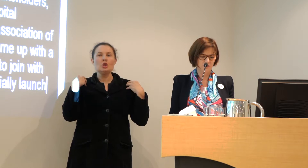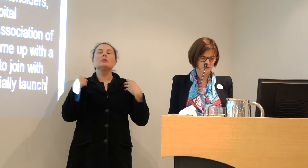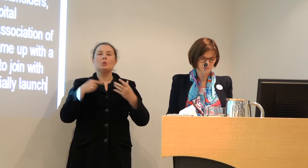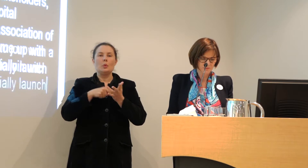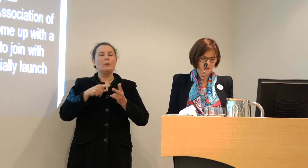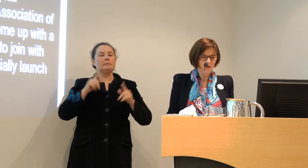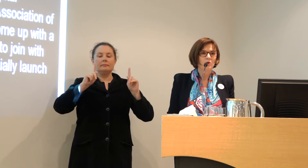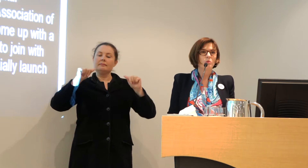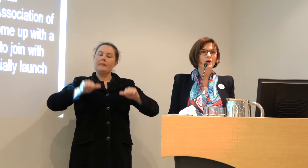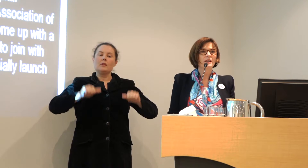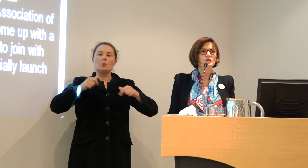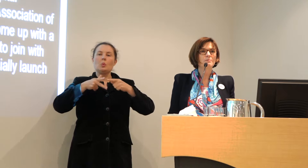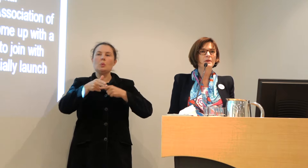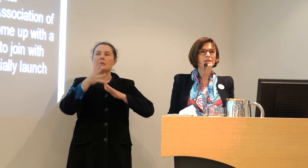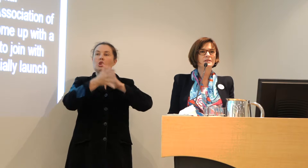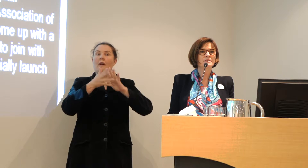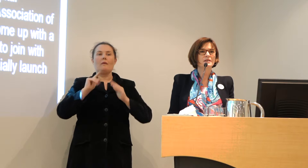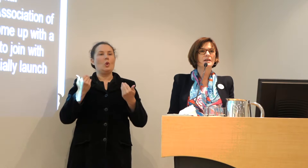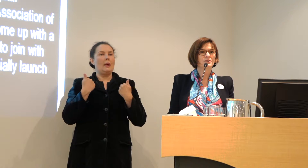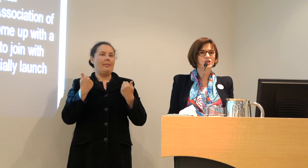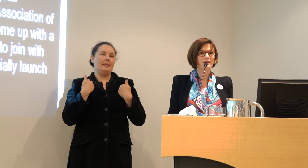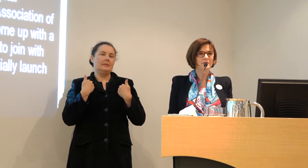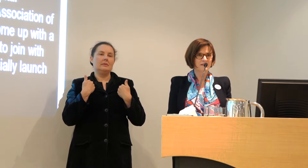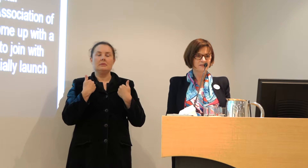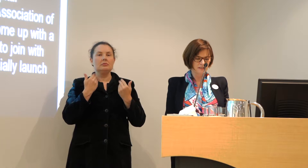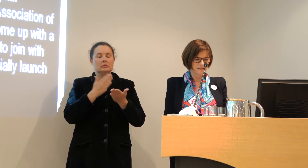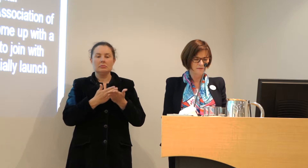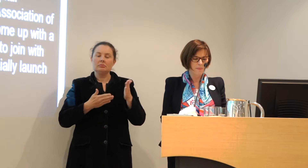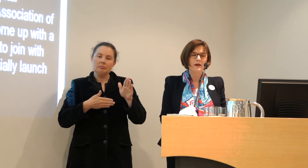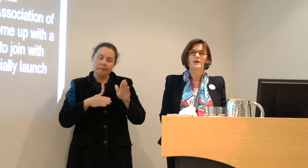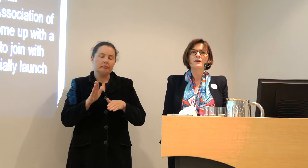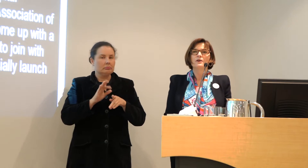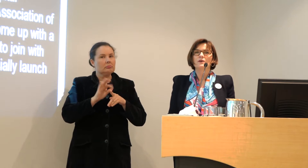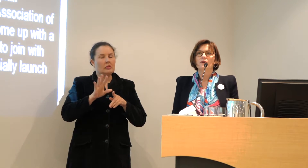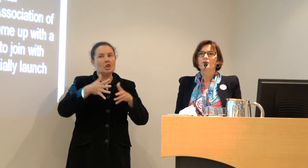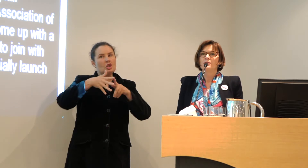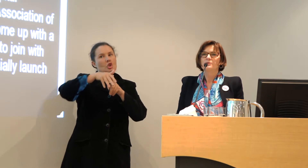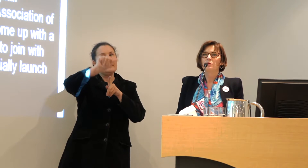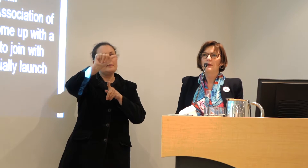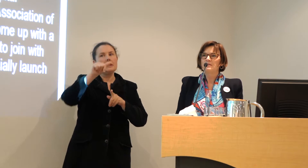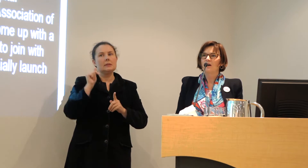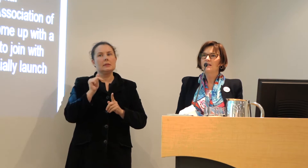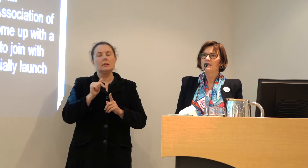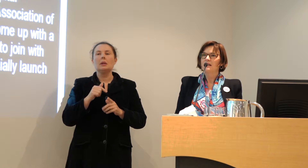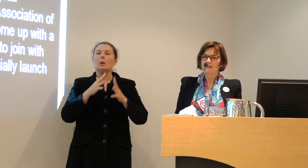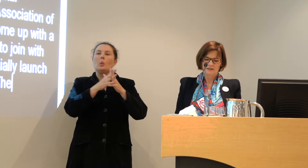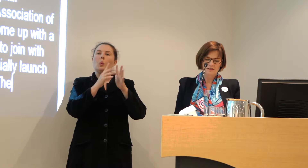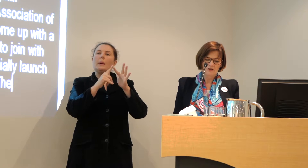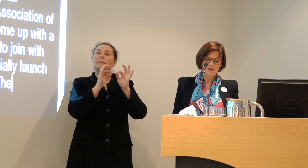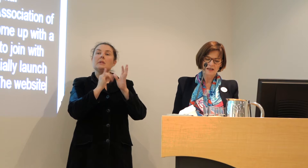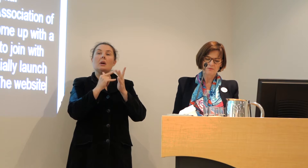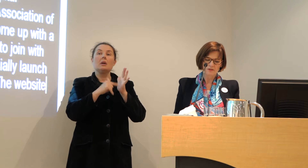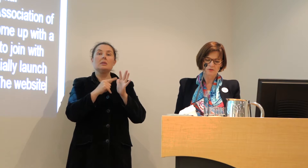for Health. What a tremendous achievement this is. The website and